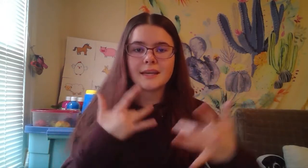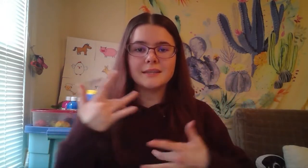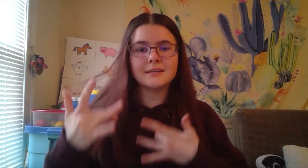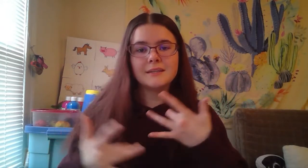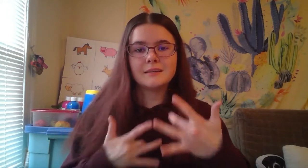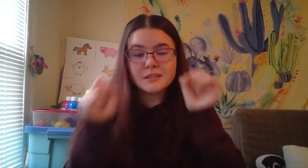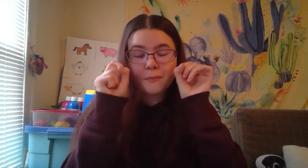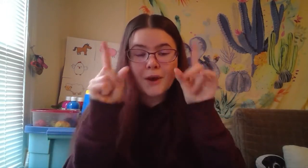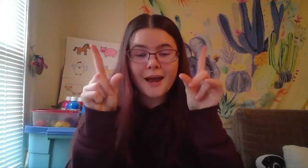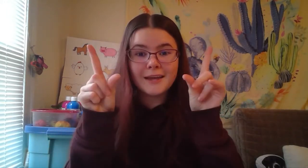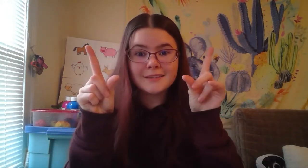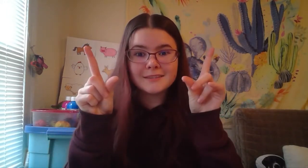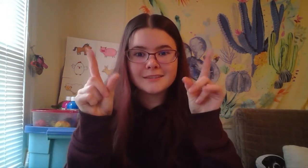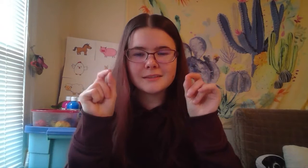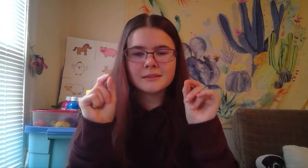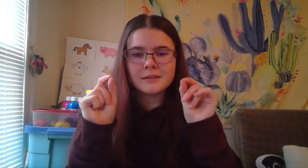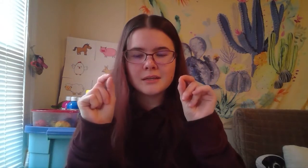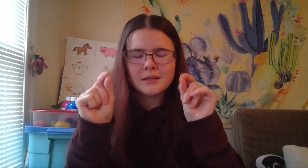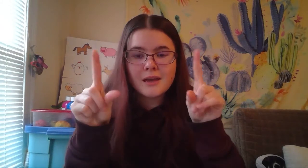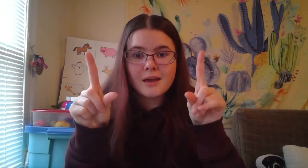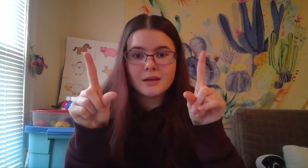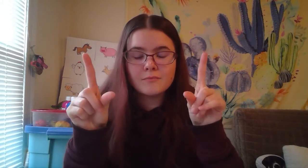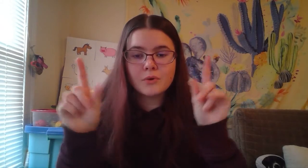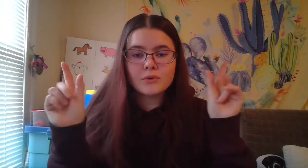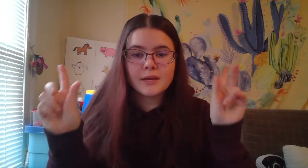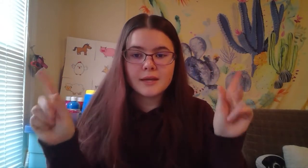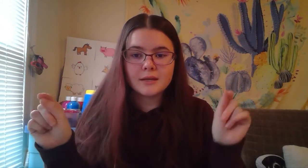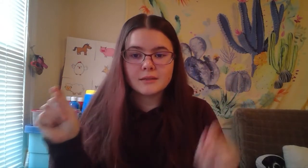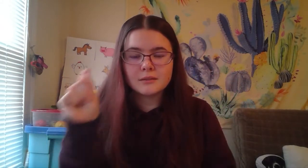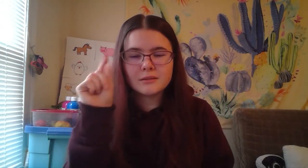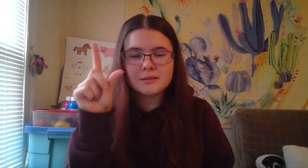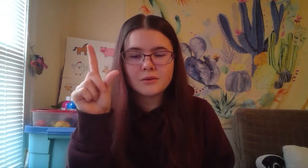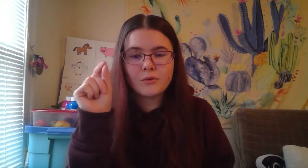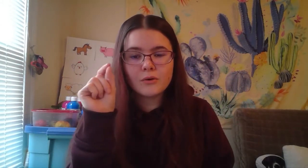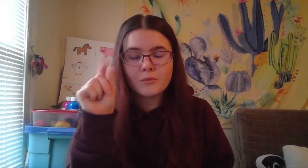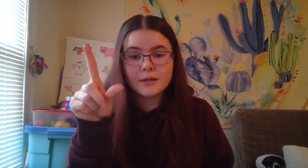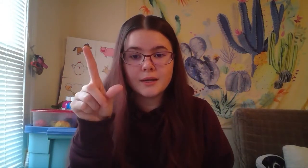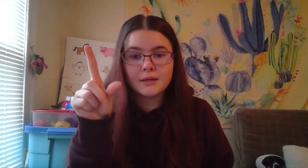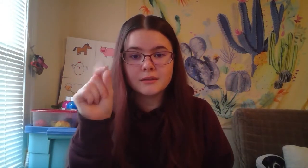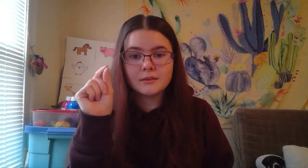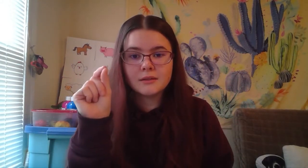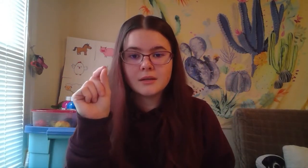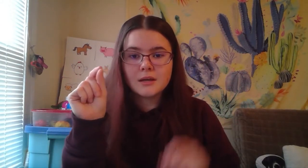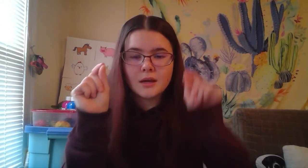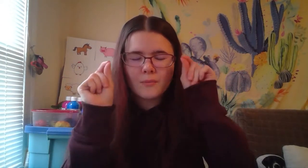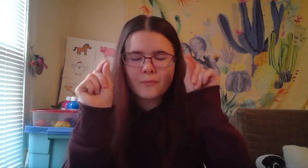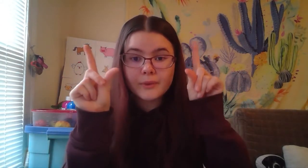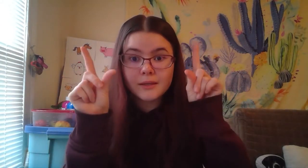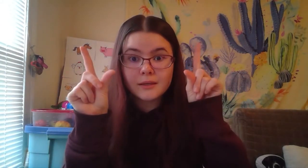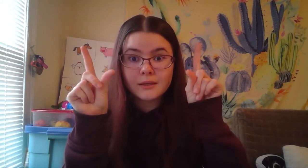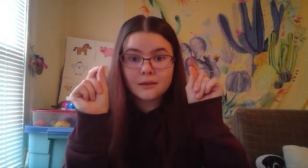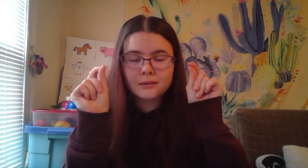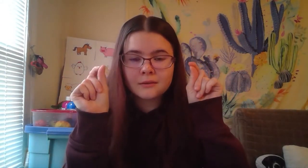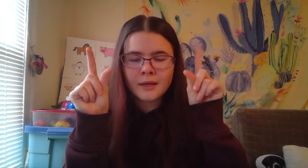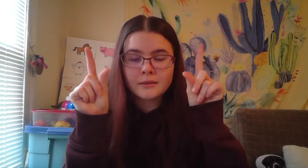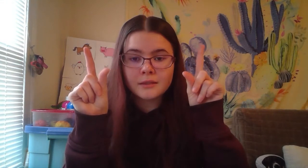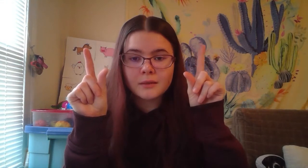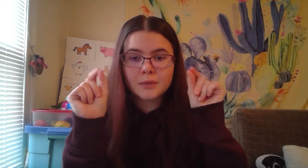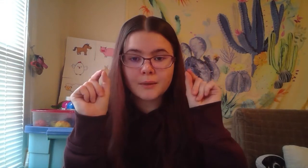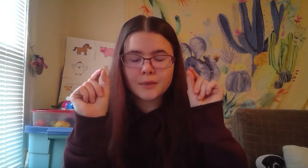excited. Surprised. Both hands or one hand blinking at the same time that